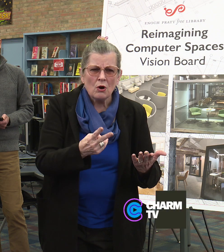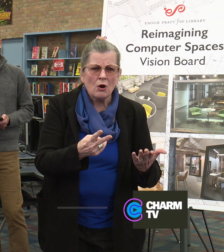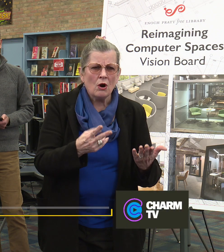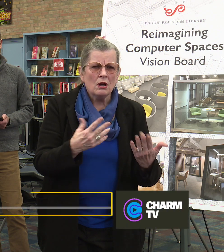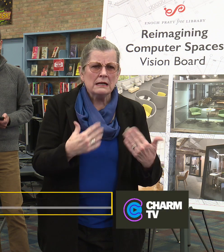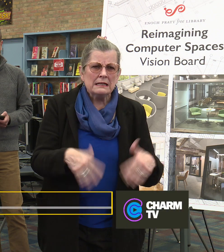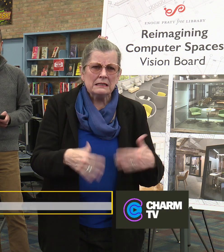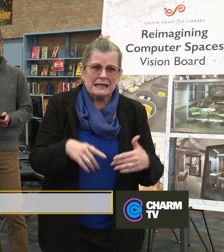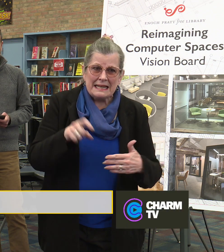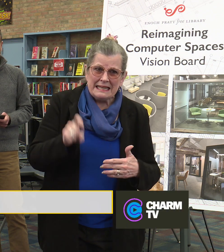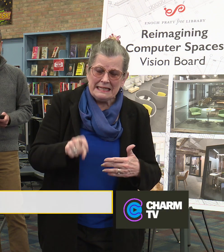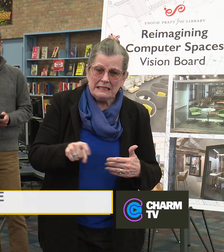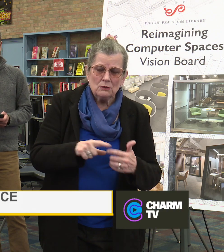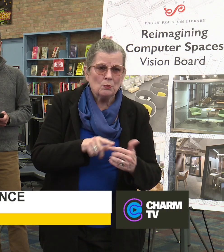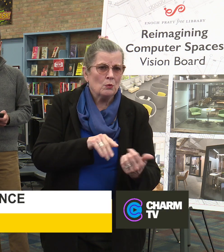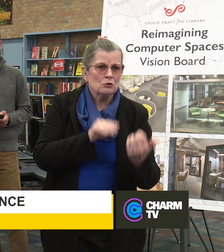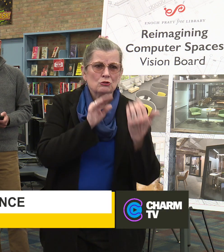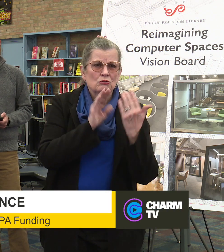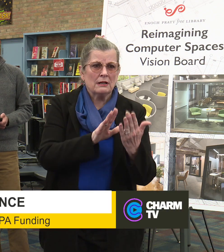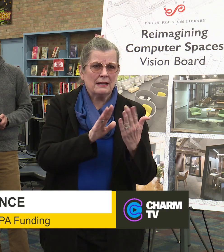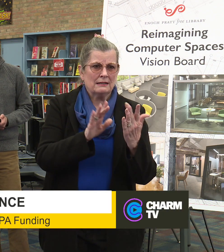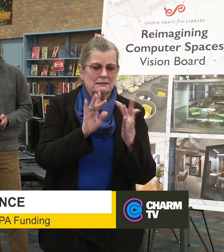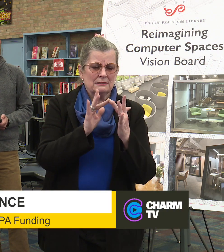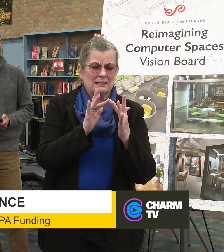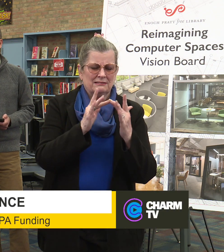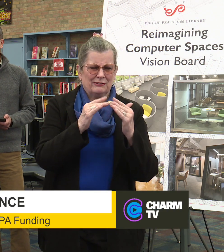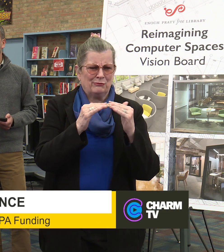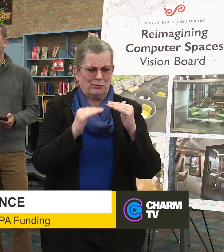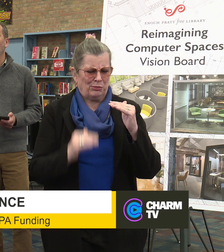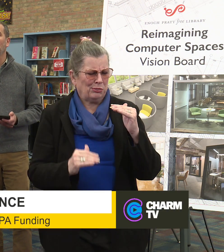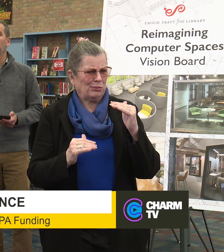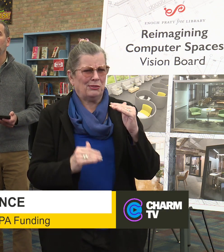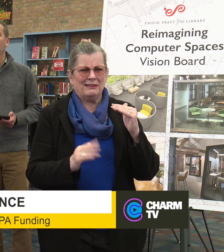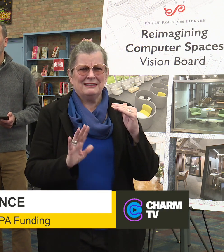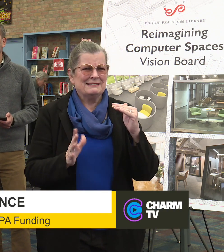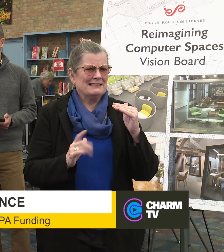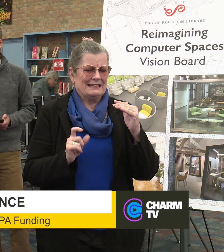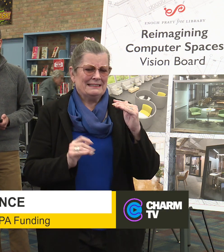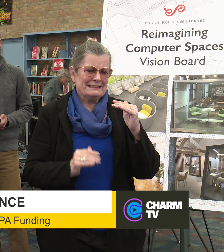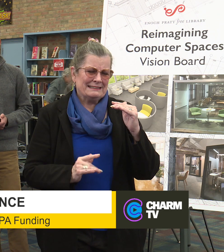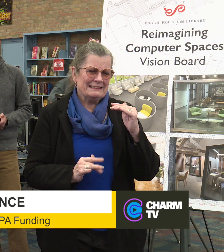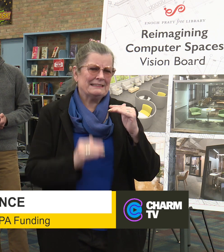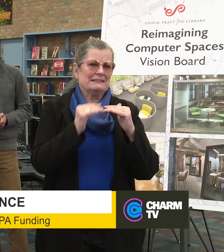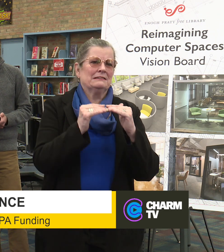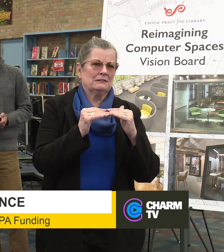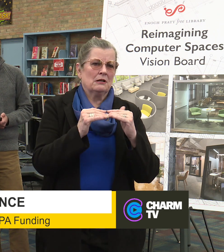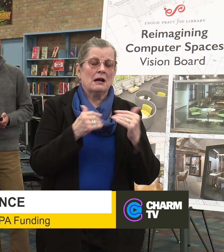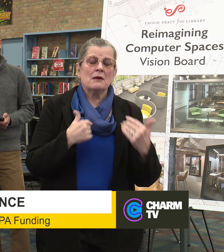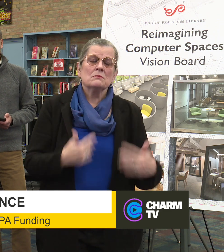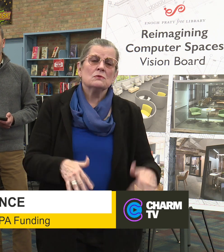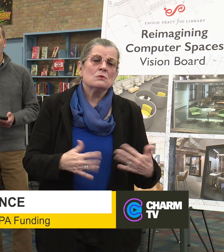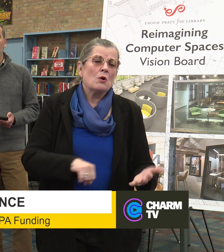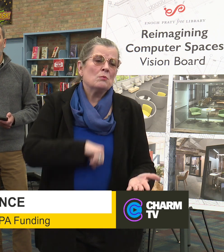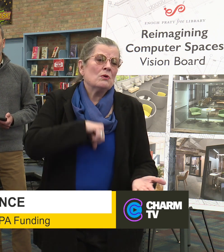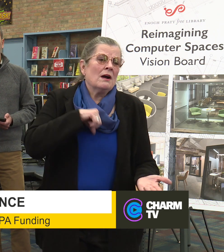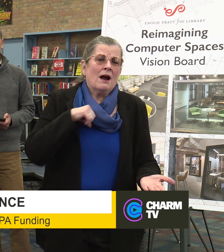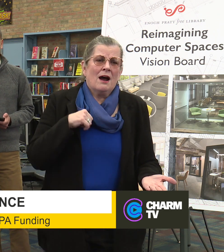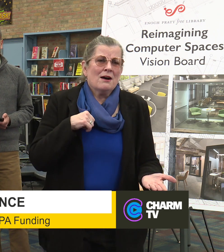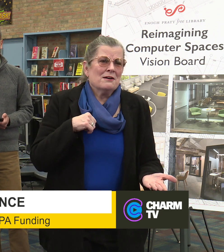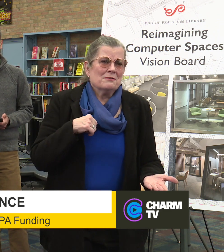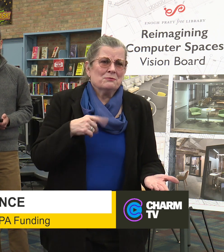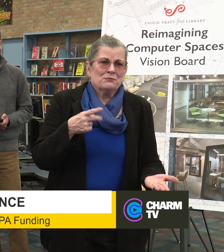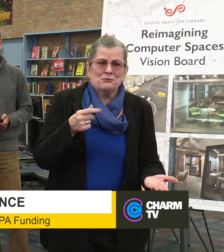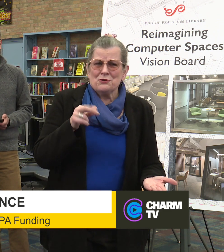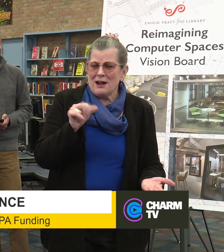to address the digital divide that already existed in our city in a deep way. And I am so proud that the Pratt still continues